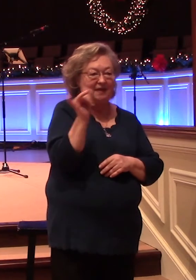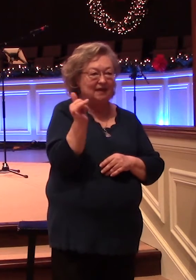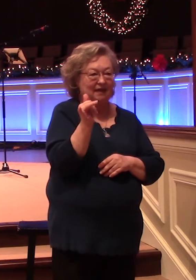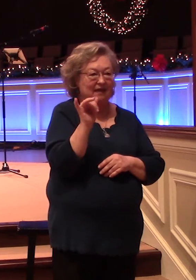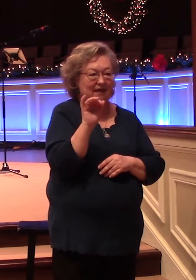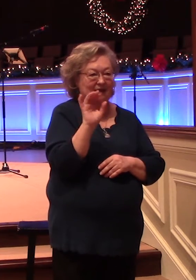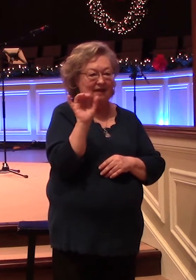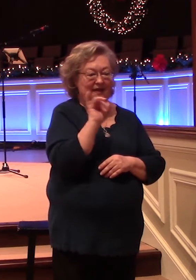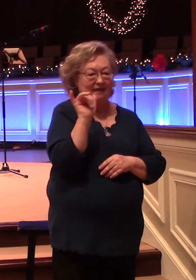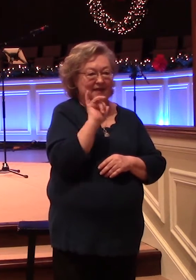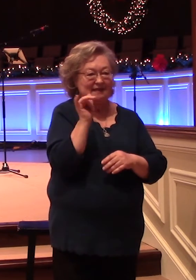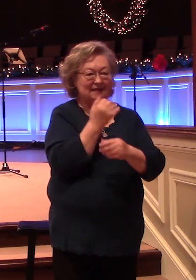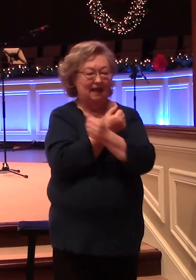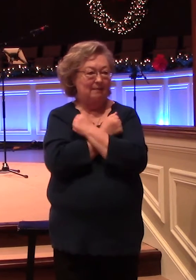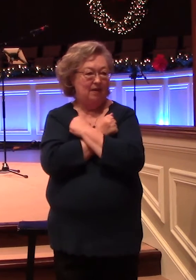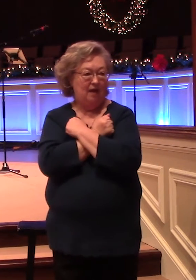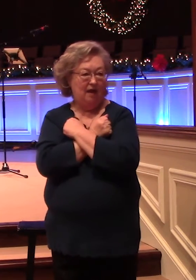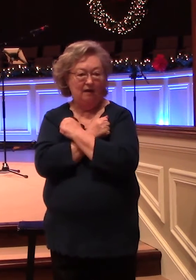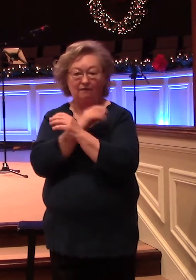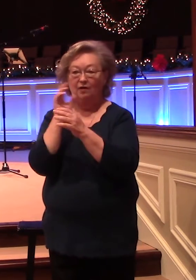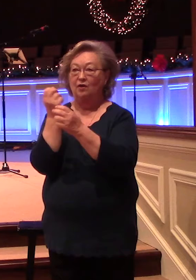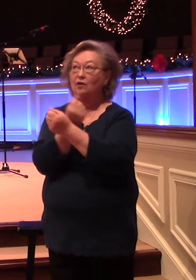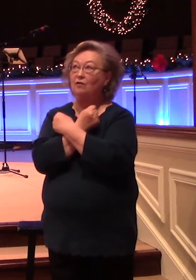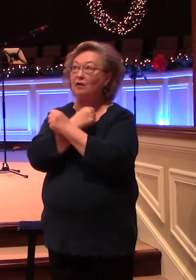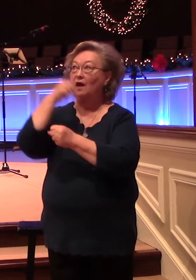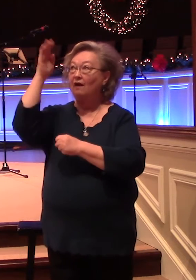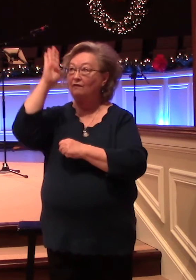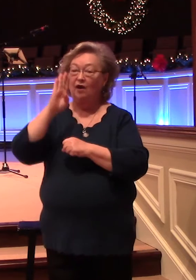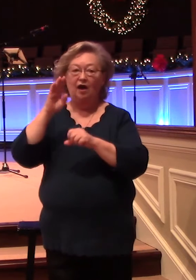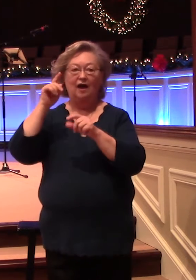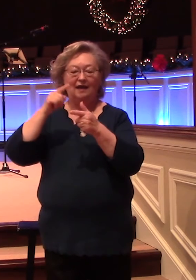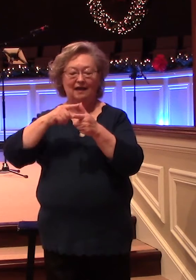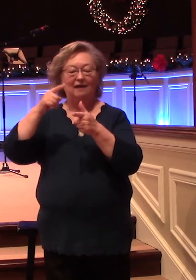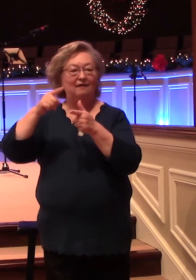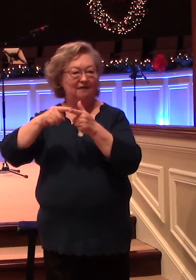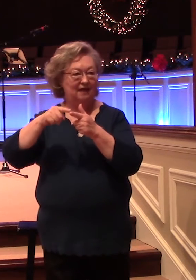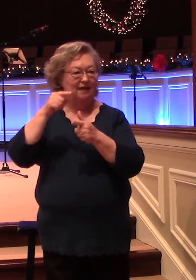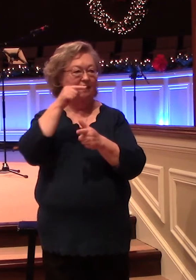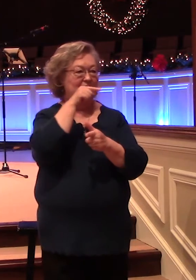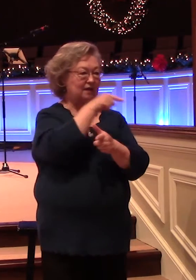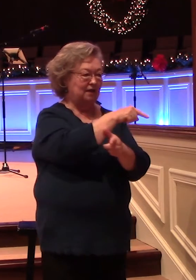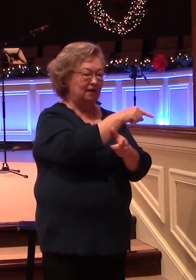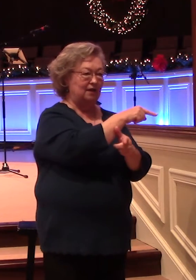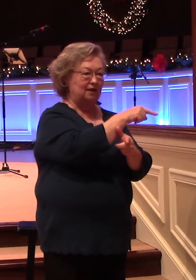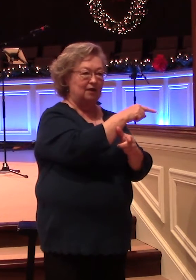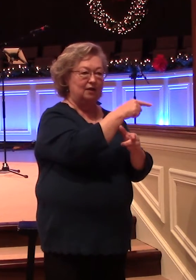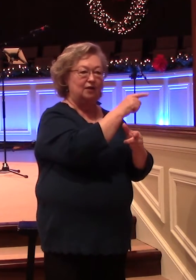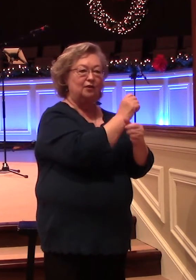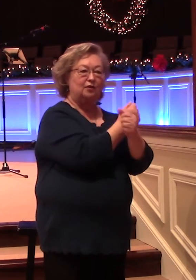God. Love your neighbor. Love the person right there next to you.